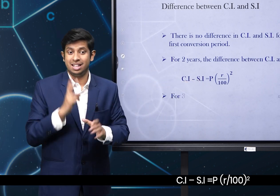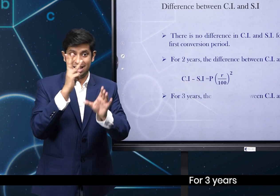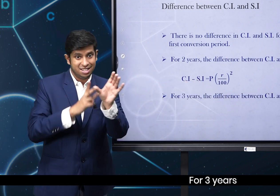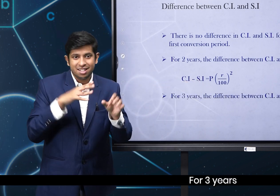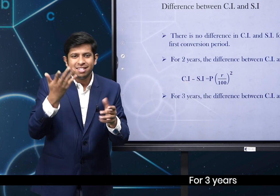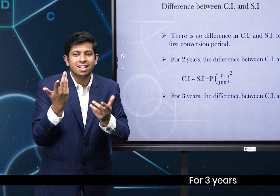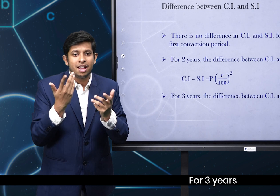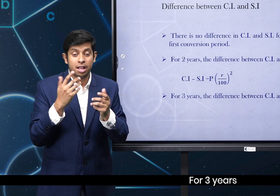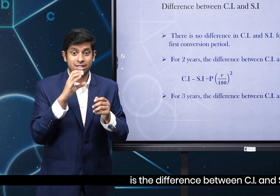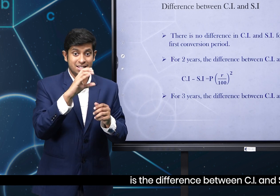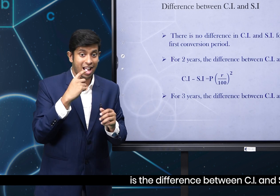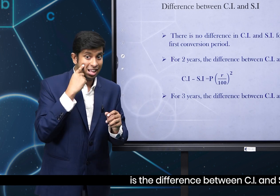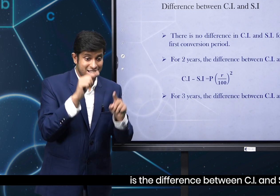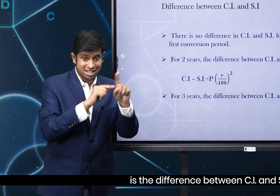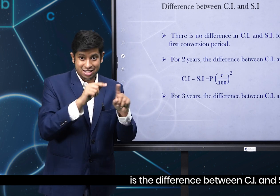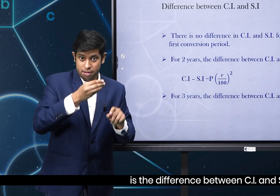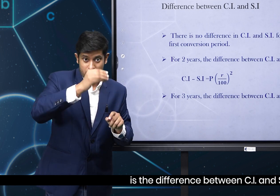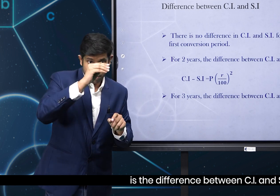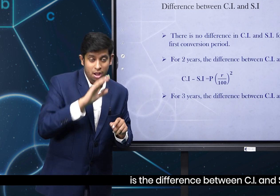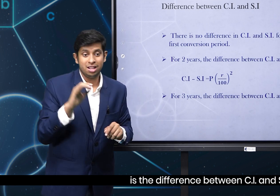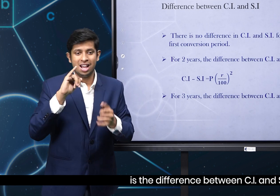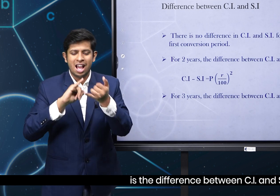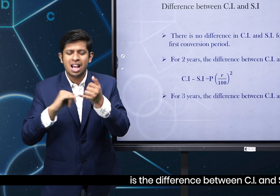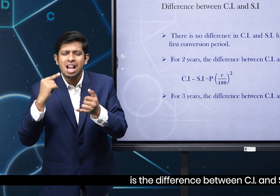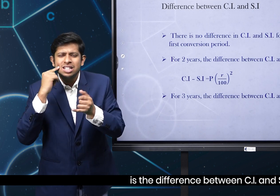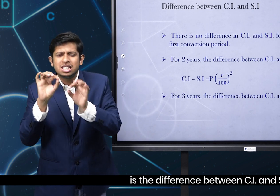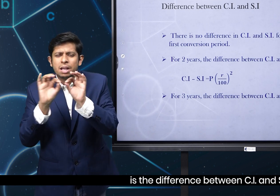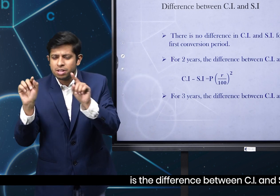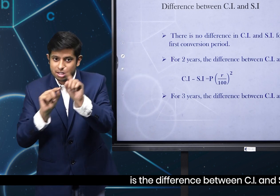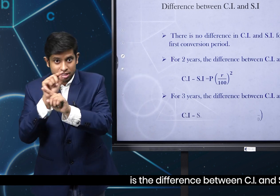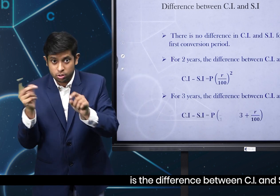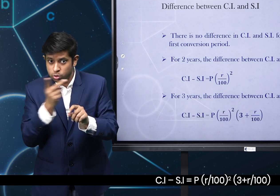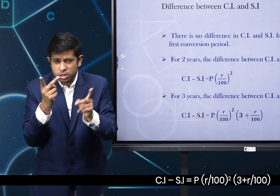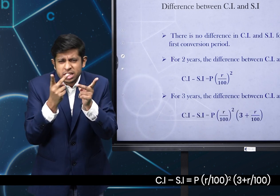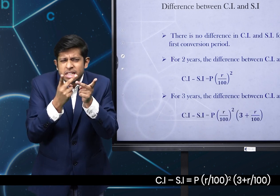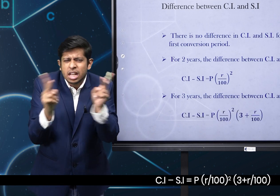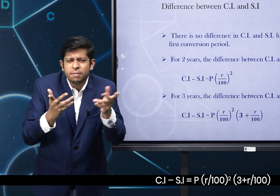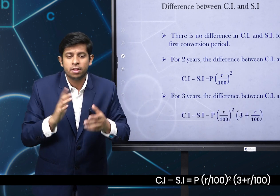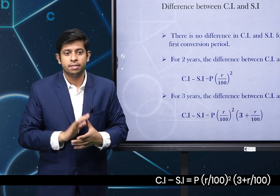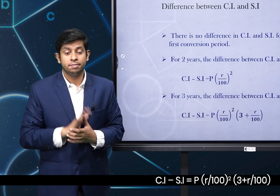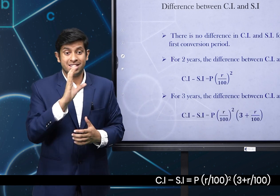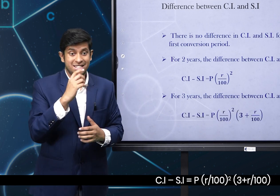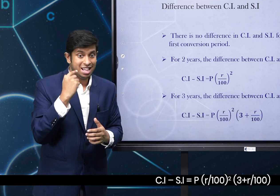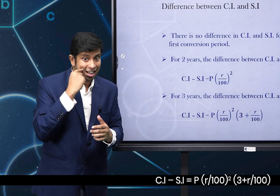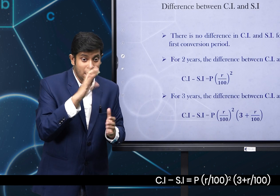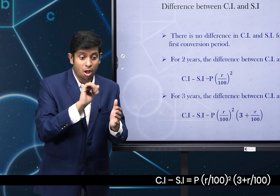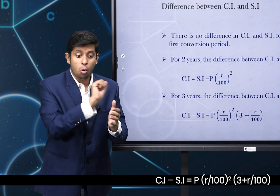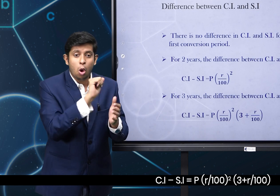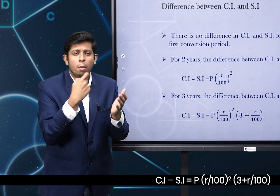For 3 years, the difference between Ci and Si is Ci minus Si is equal to P